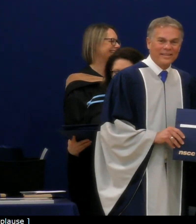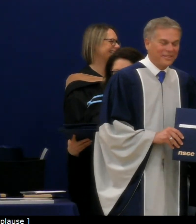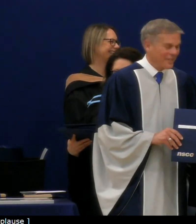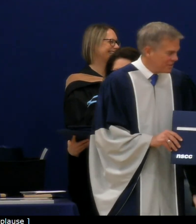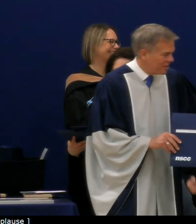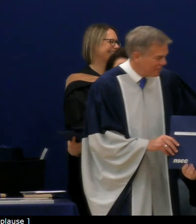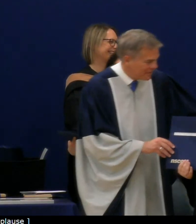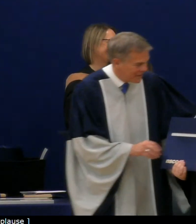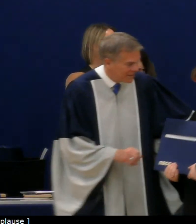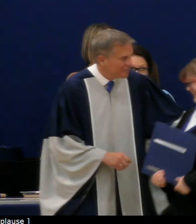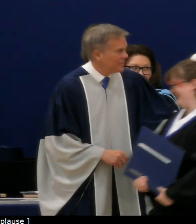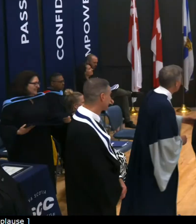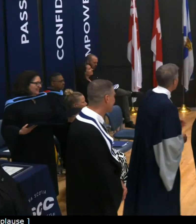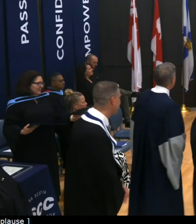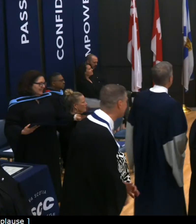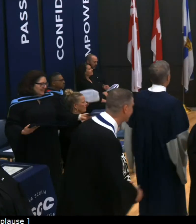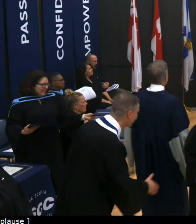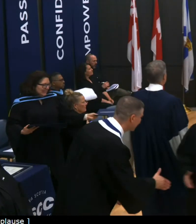Paige Sheffield.